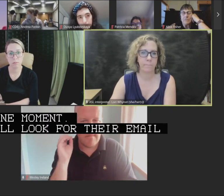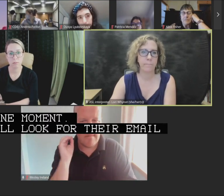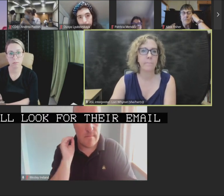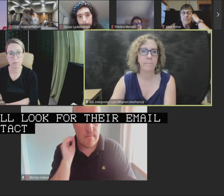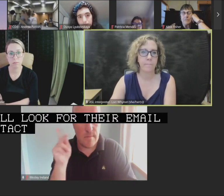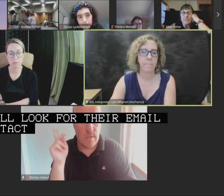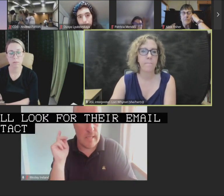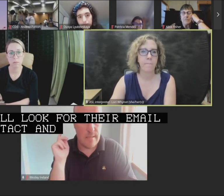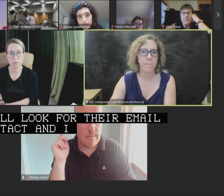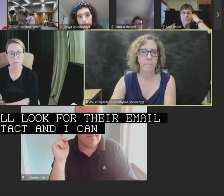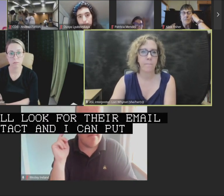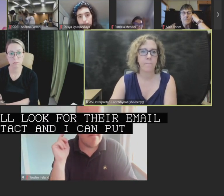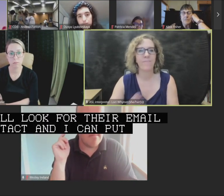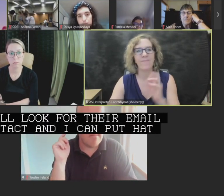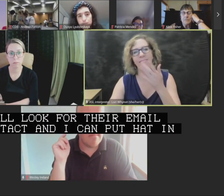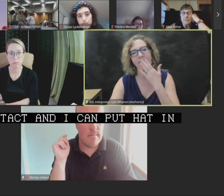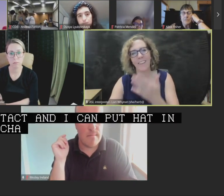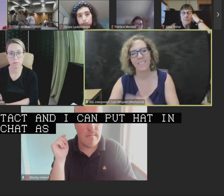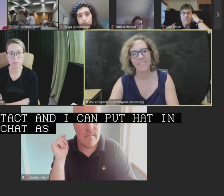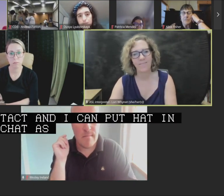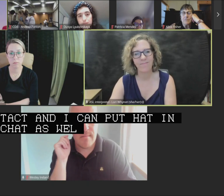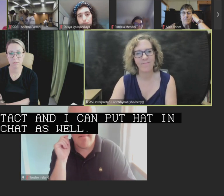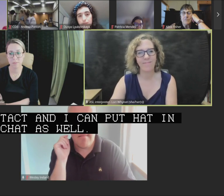well. Thank you.